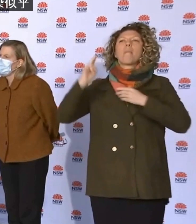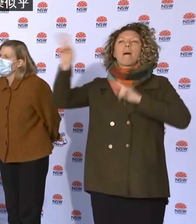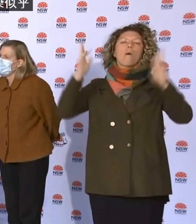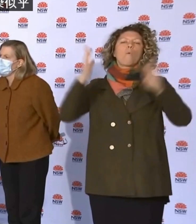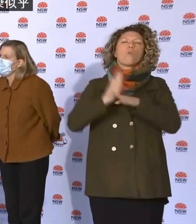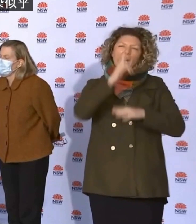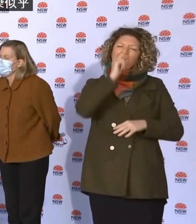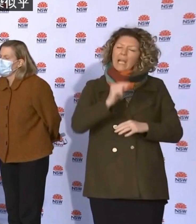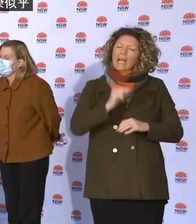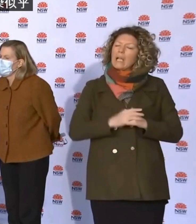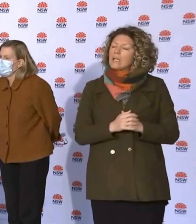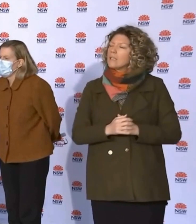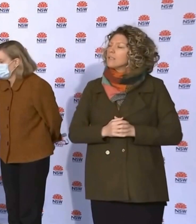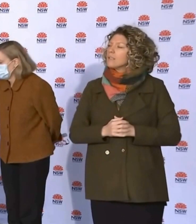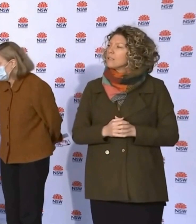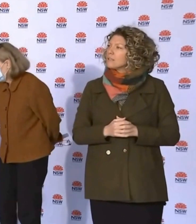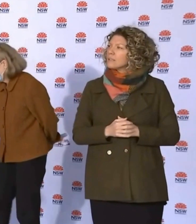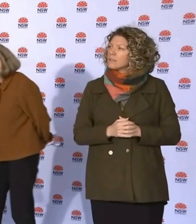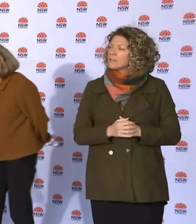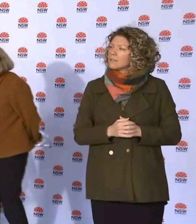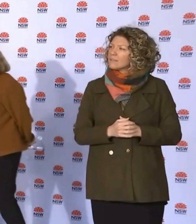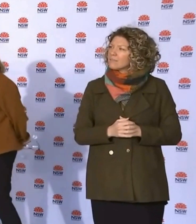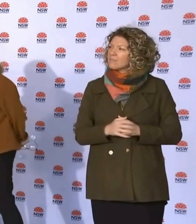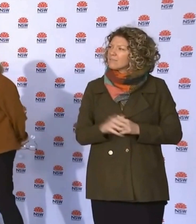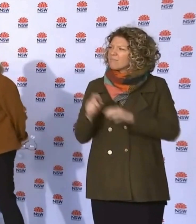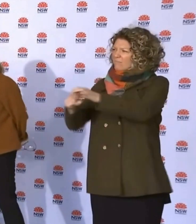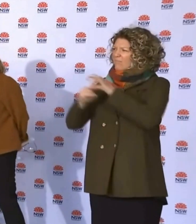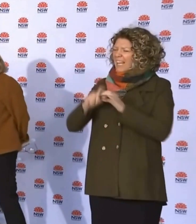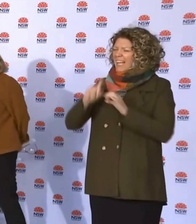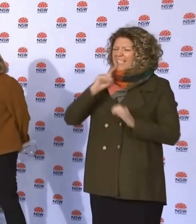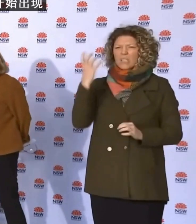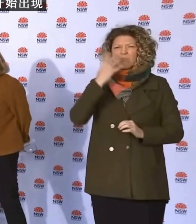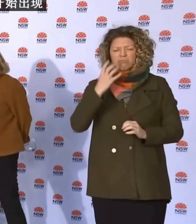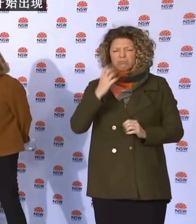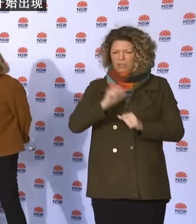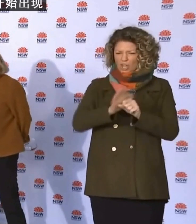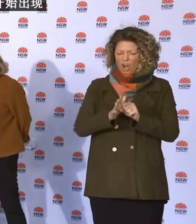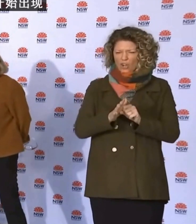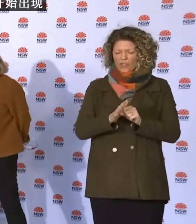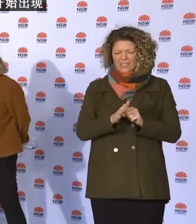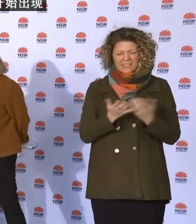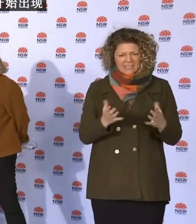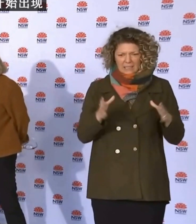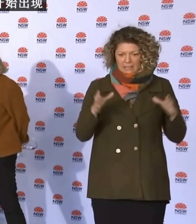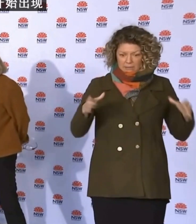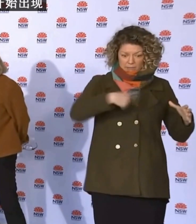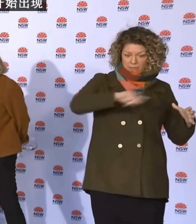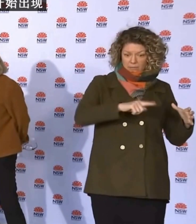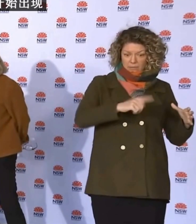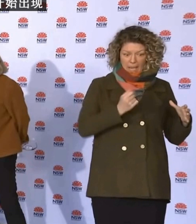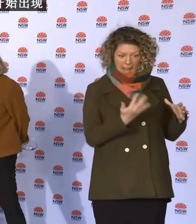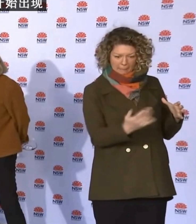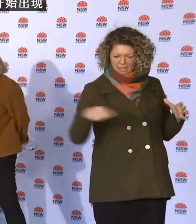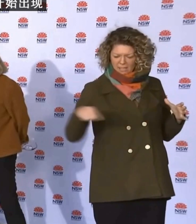The infections in the community seem to be remaining quite stubbornly around the high 20s. You mentioned that there are some